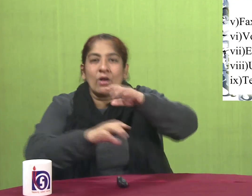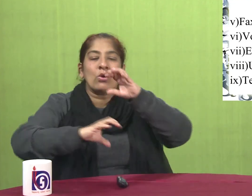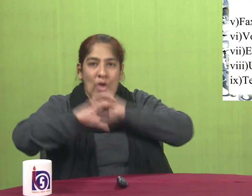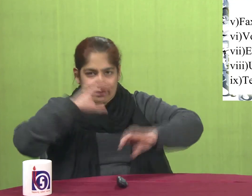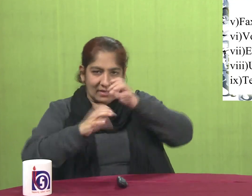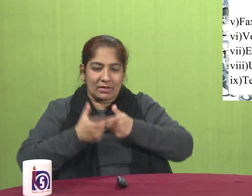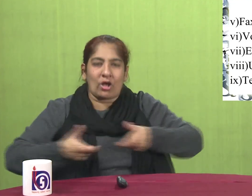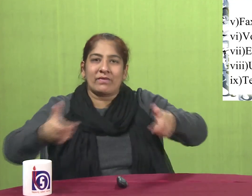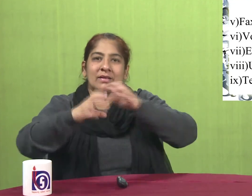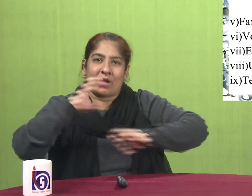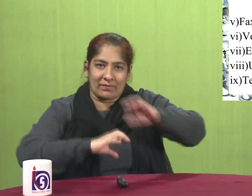teleconferencing.